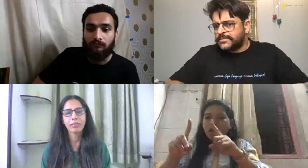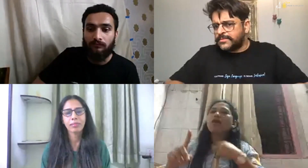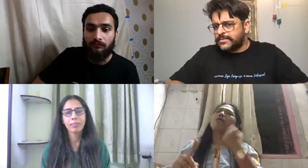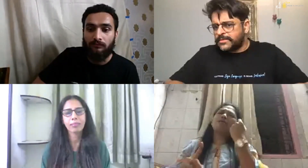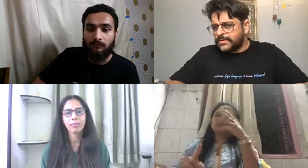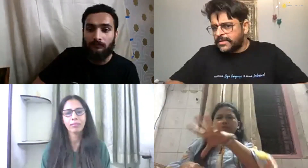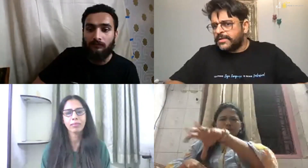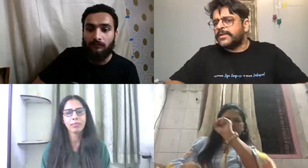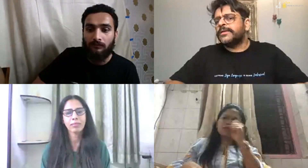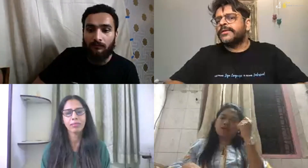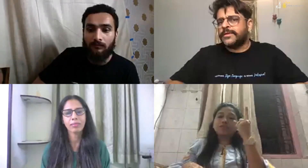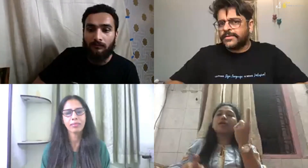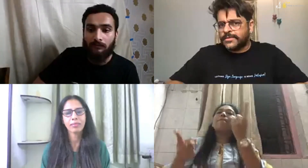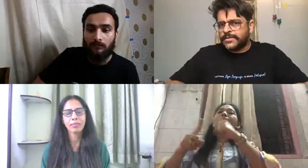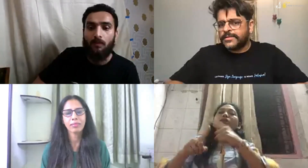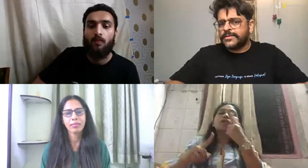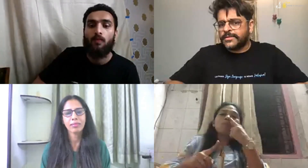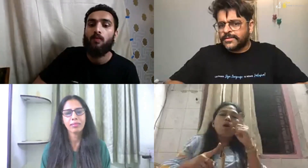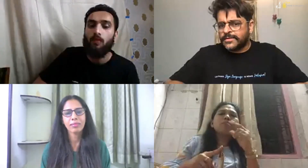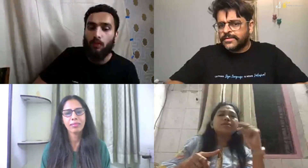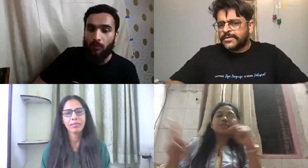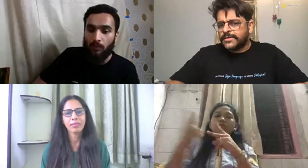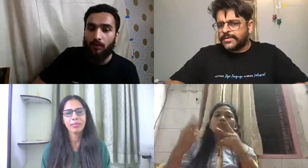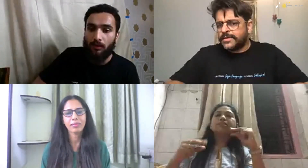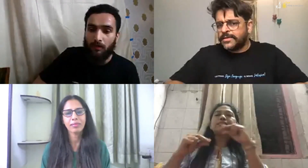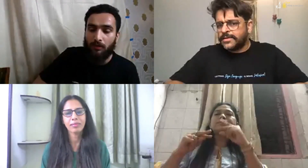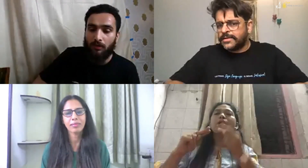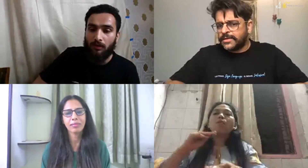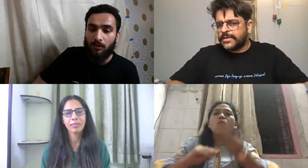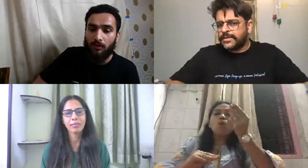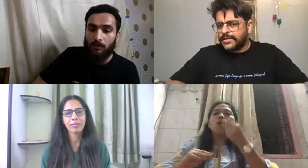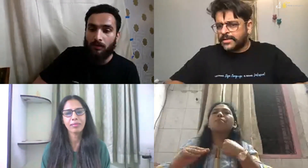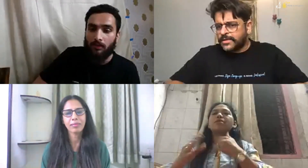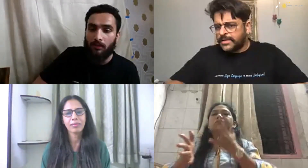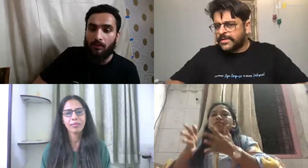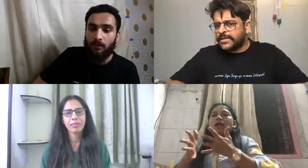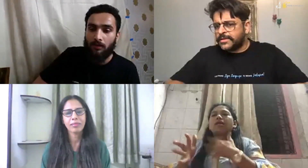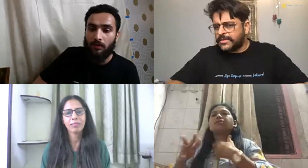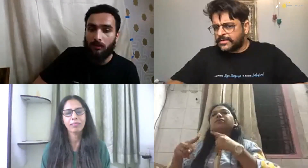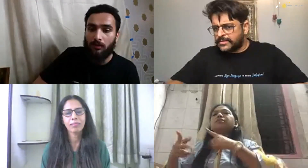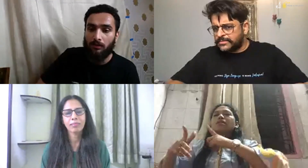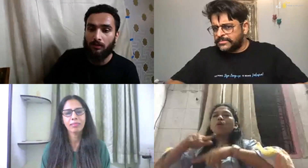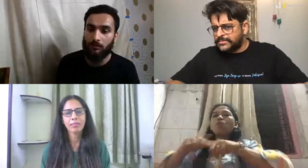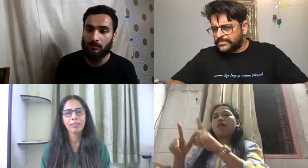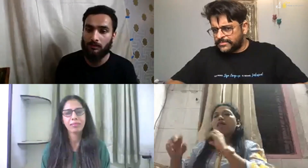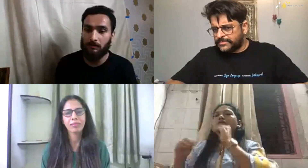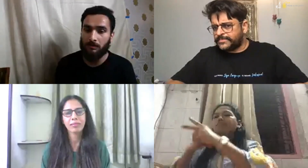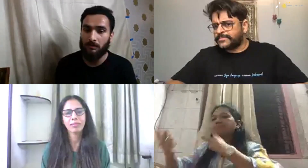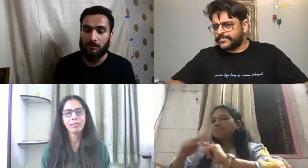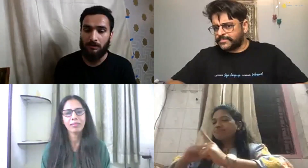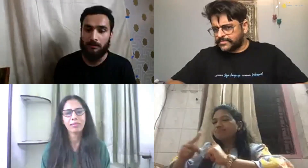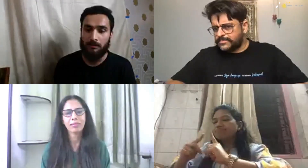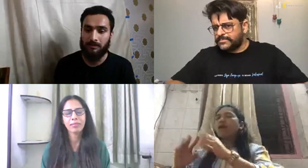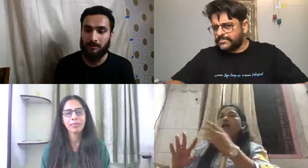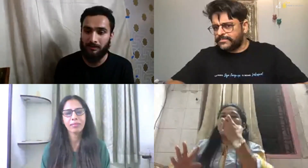some gestures. With gestures, I could understand what people are saying, and also my mother could help me out. Also.